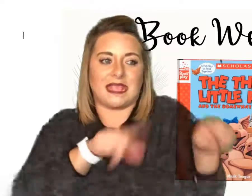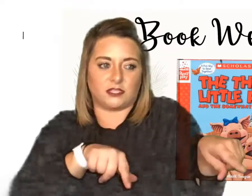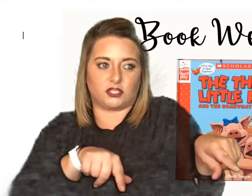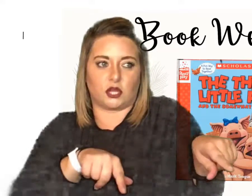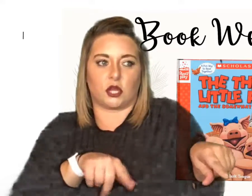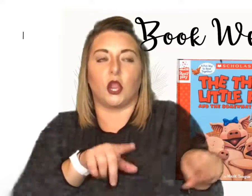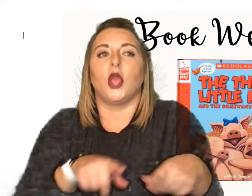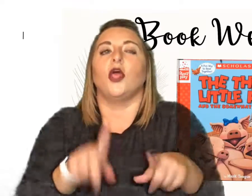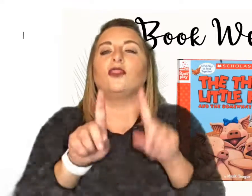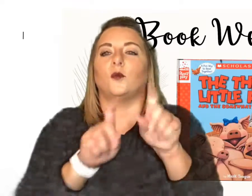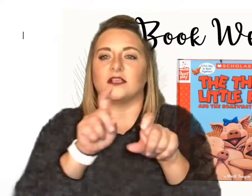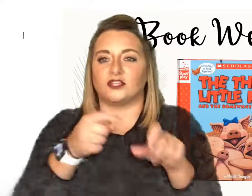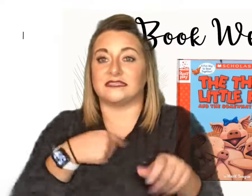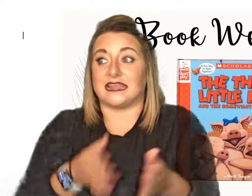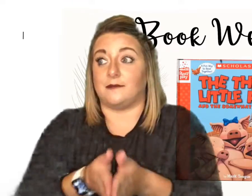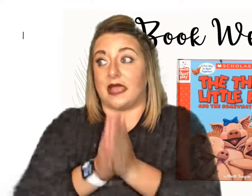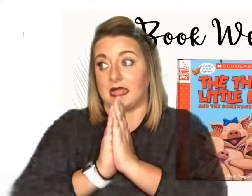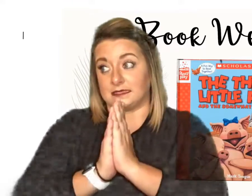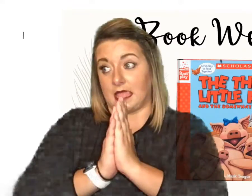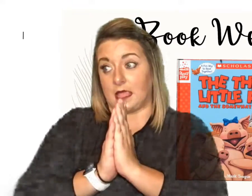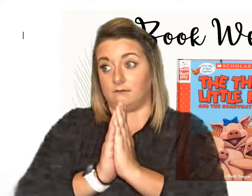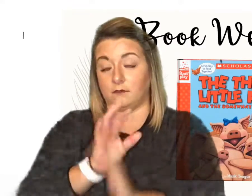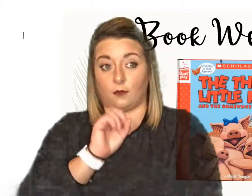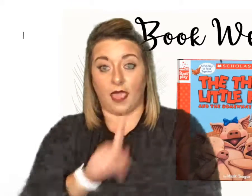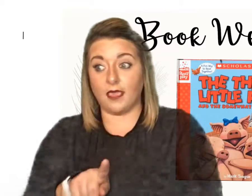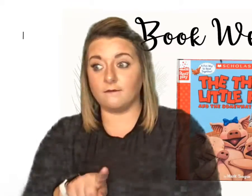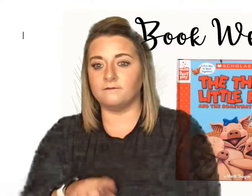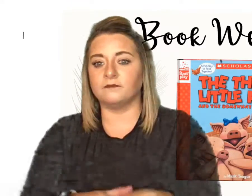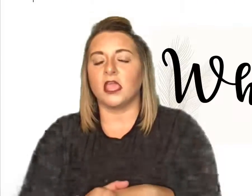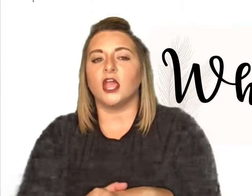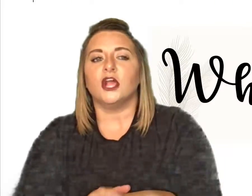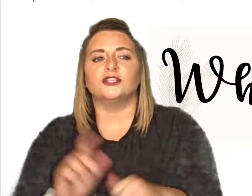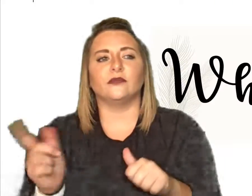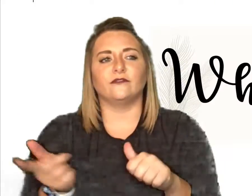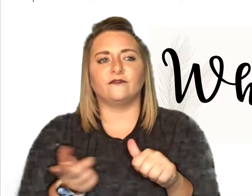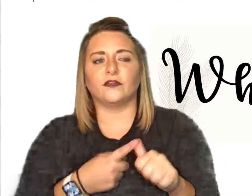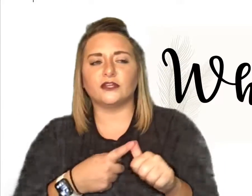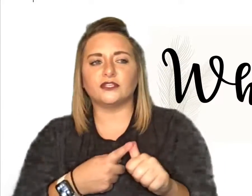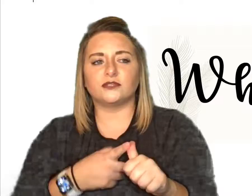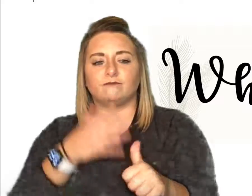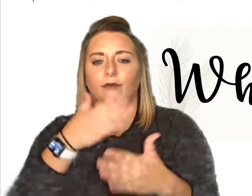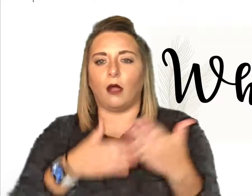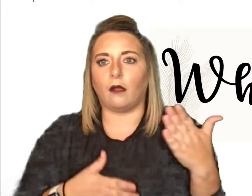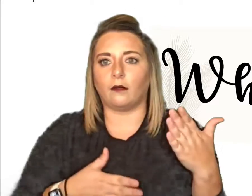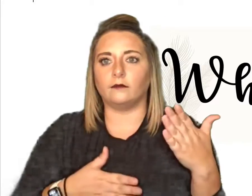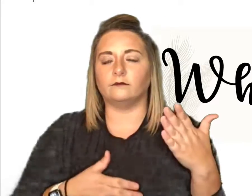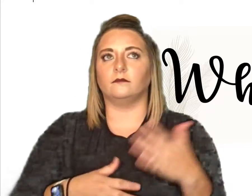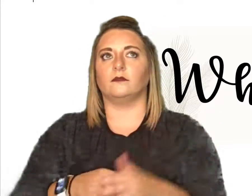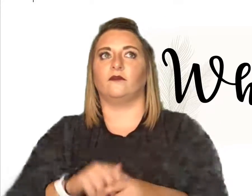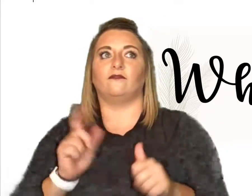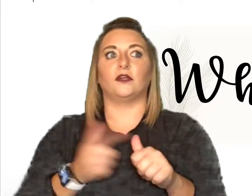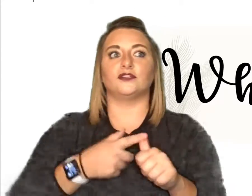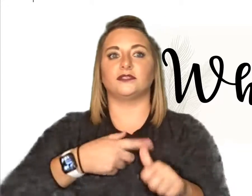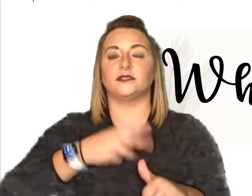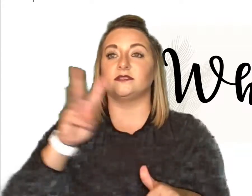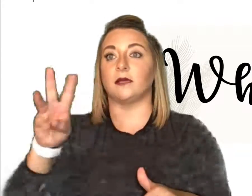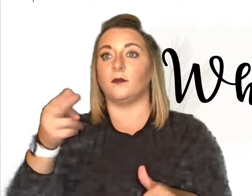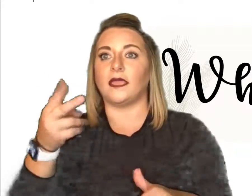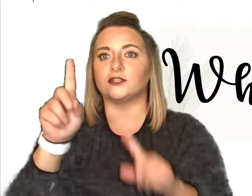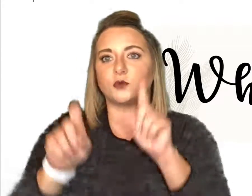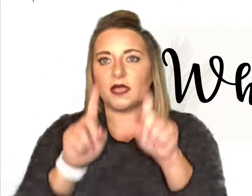you answer the questions that I'm asking, okay? So the first part, the